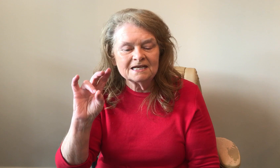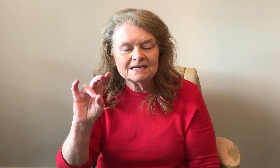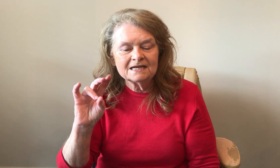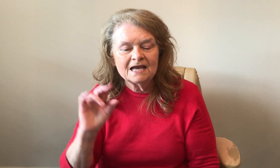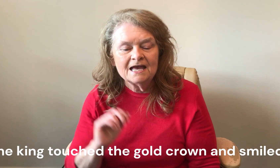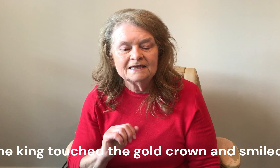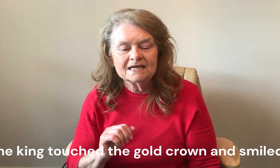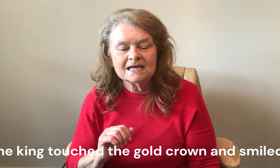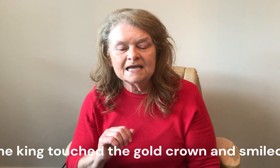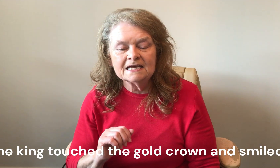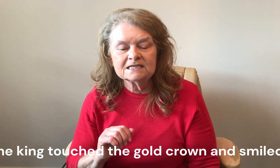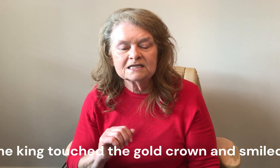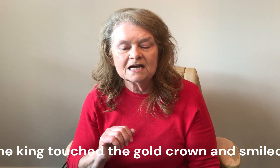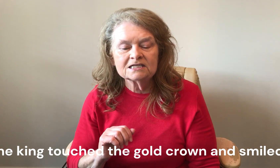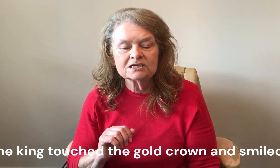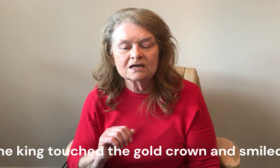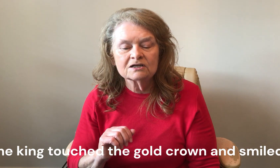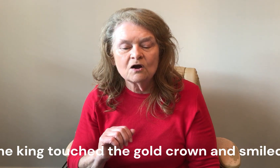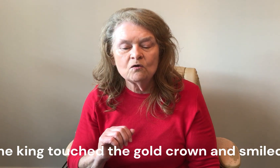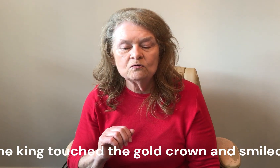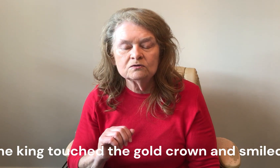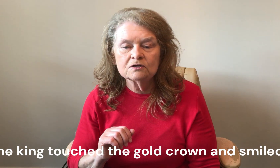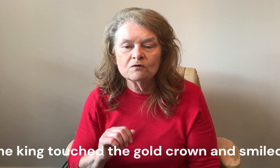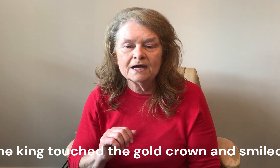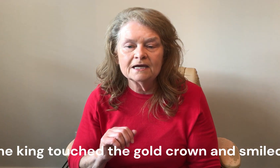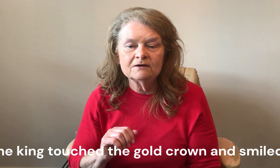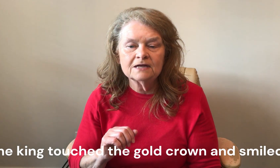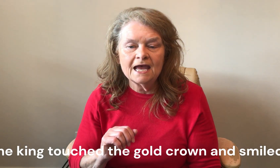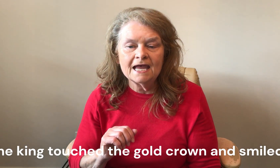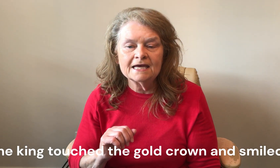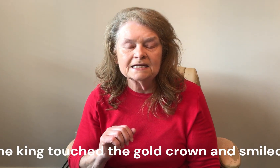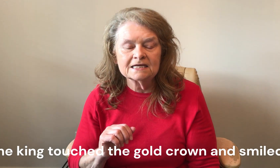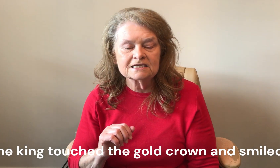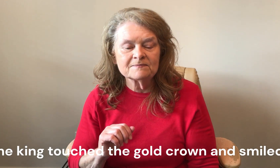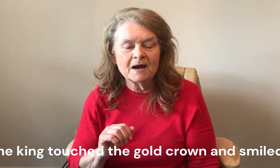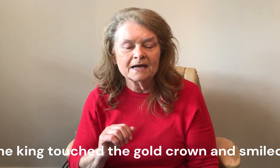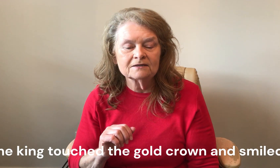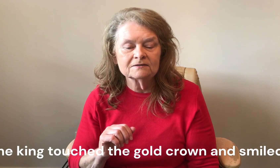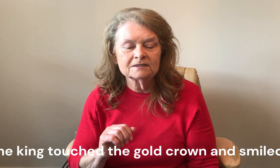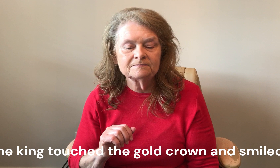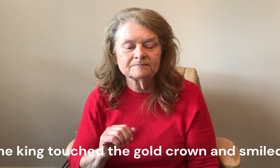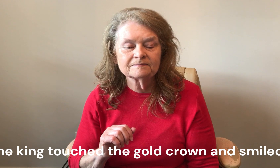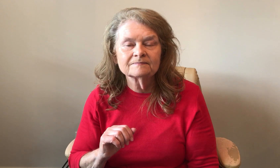17. The king touched the gold crown and smiled.